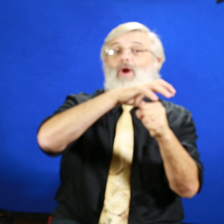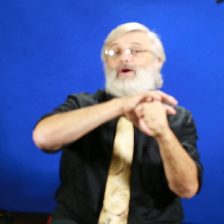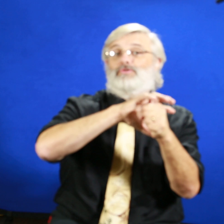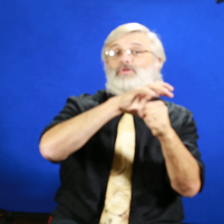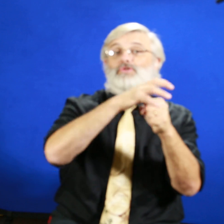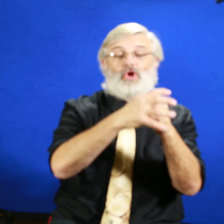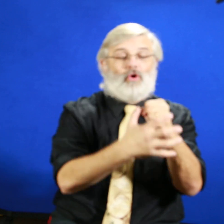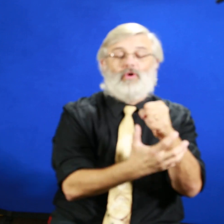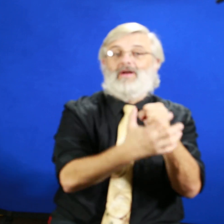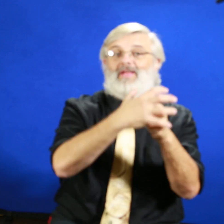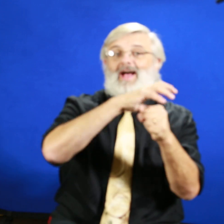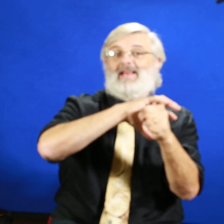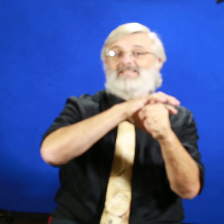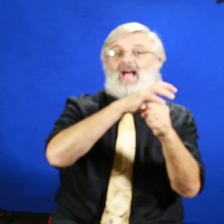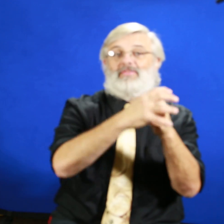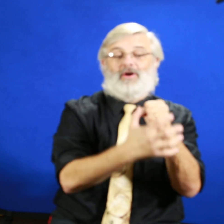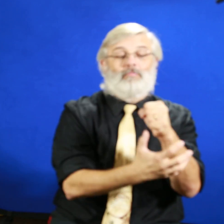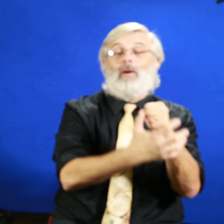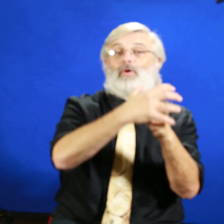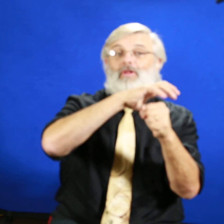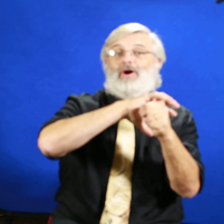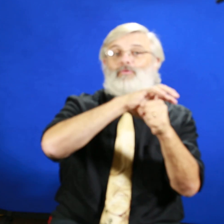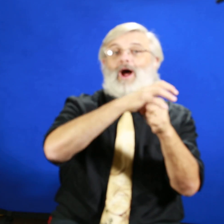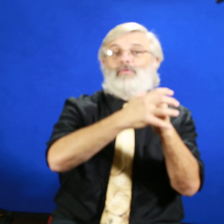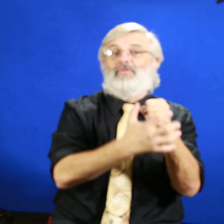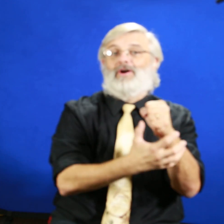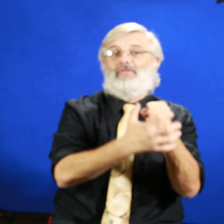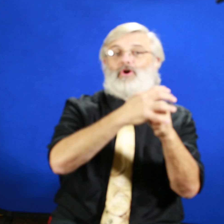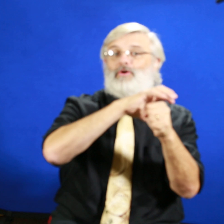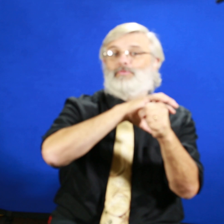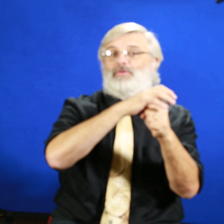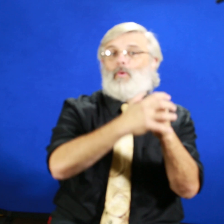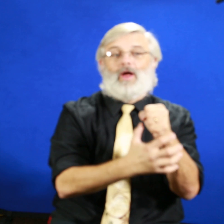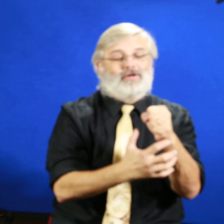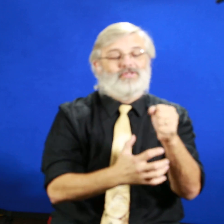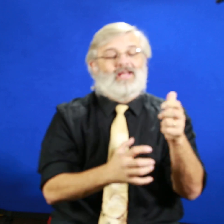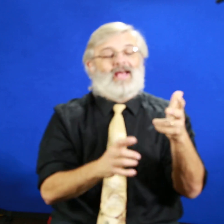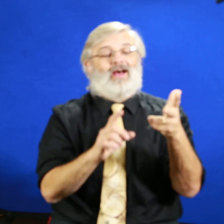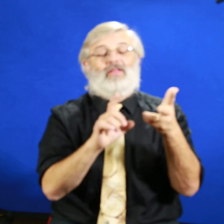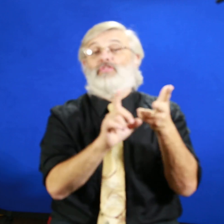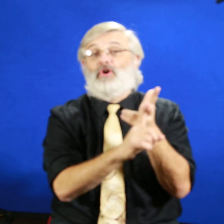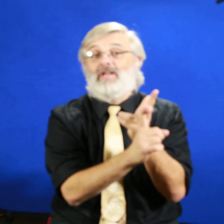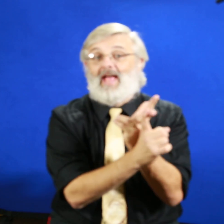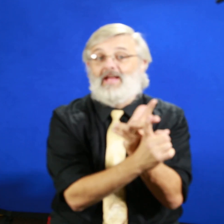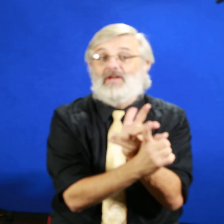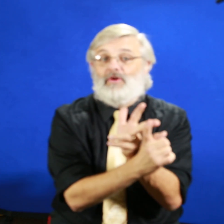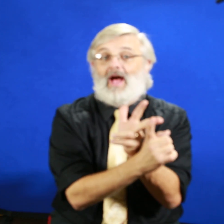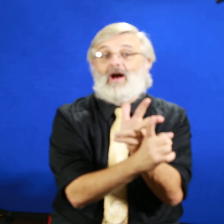around. So you show that it's got the bubble around the earth with the waters. And the third day, you